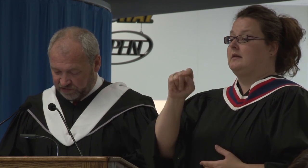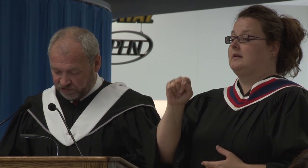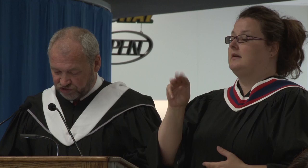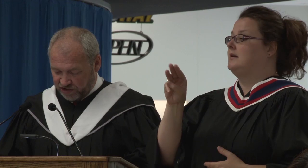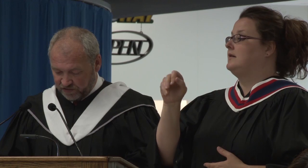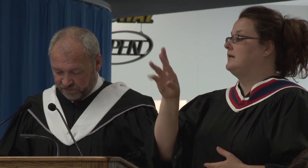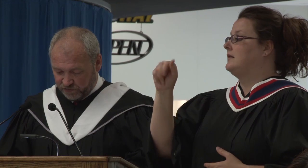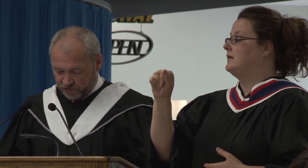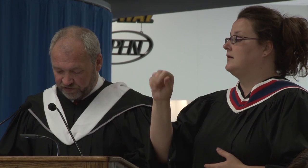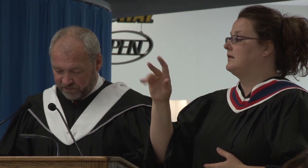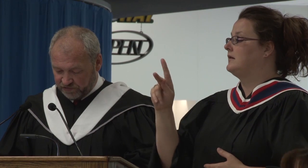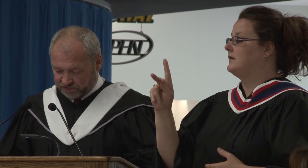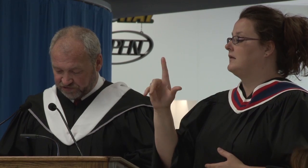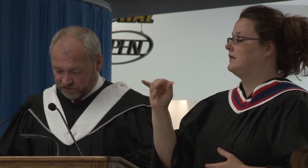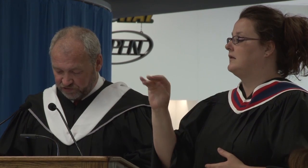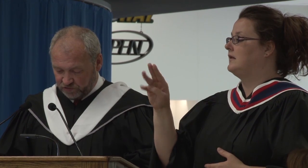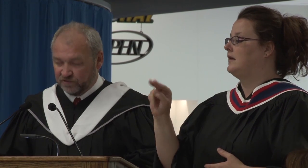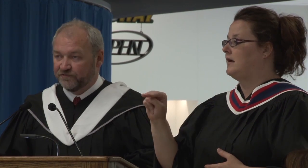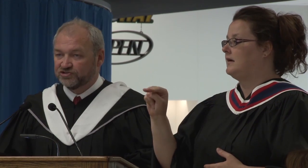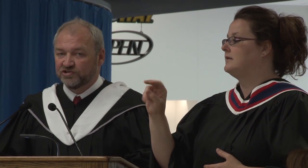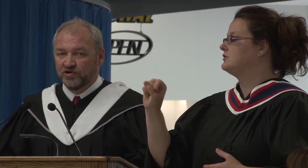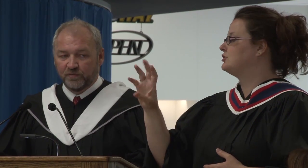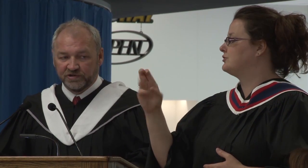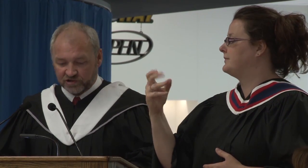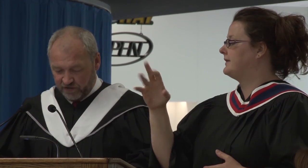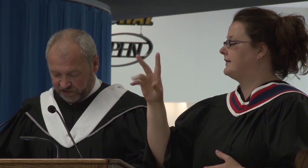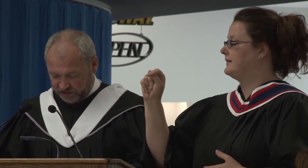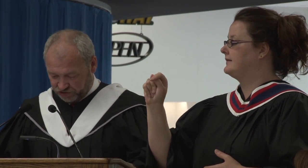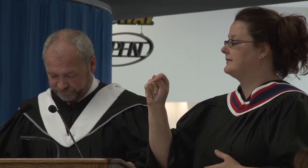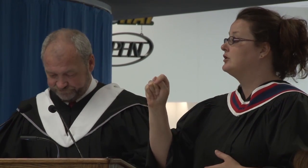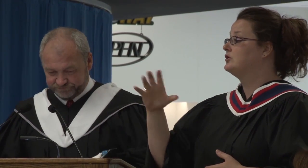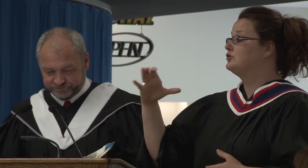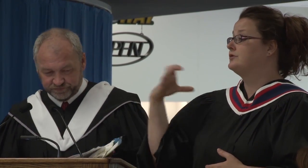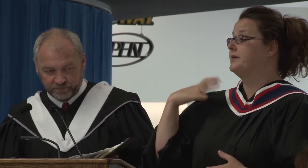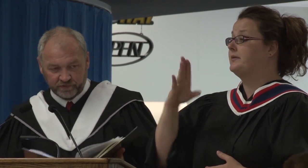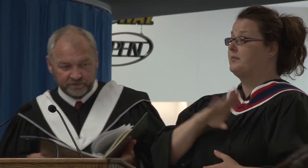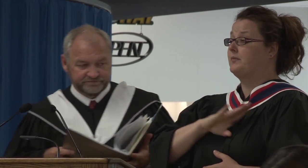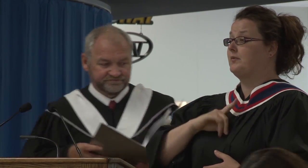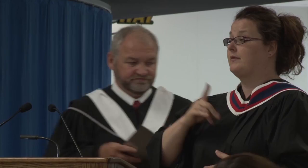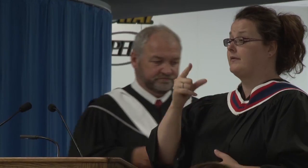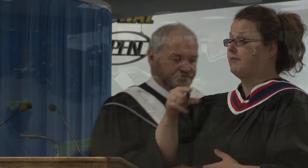Kleinschmidt, Chair of the Board of Governors, who will officially open convocation.